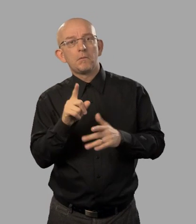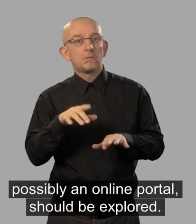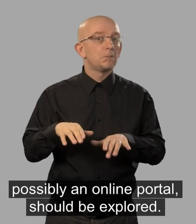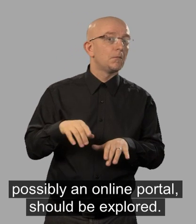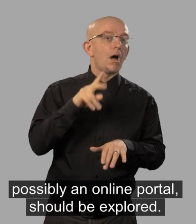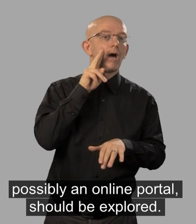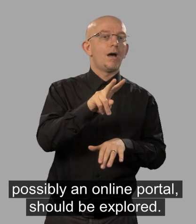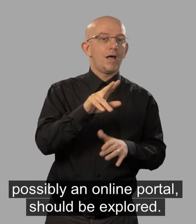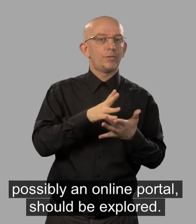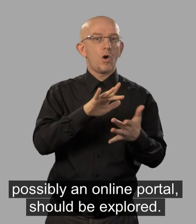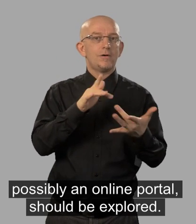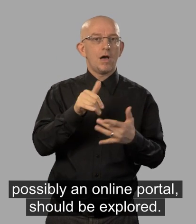portal, should be explored.